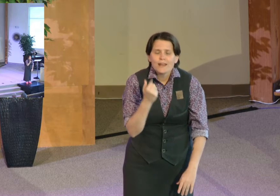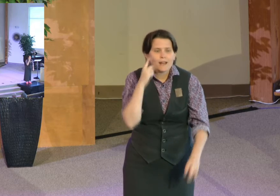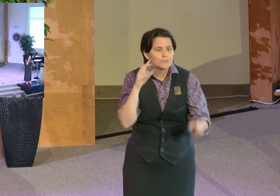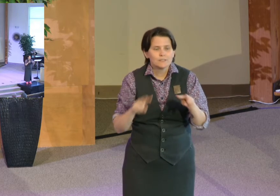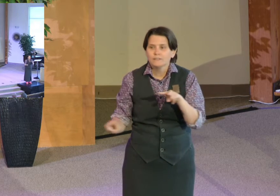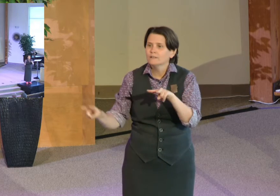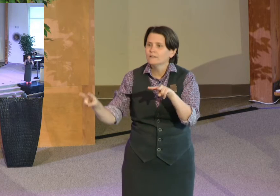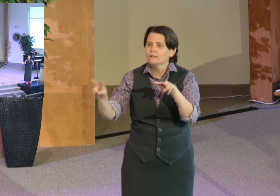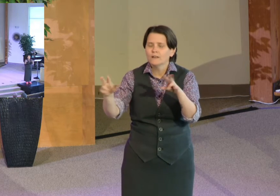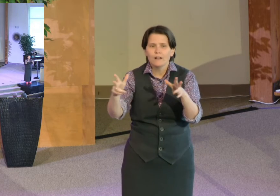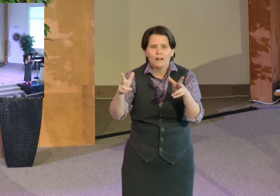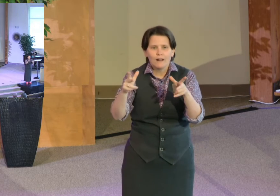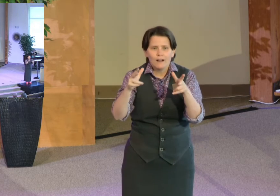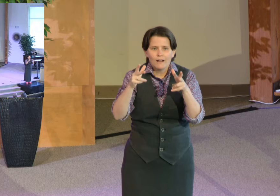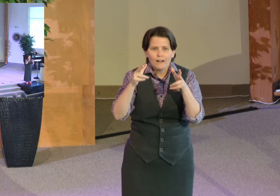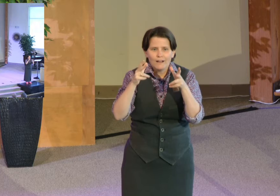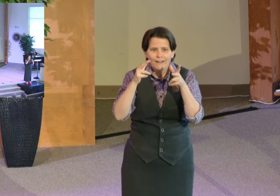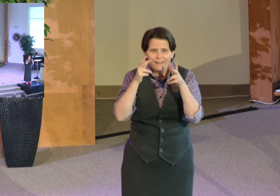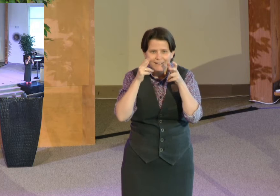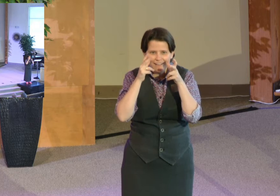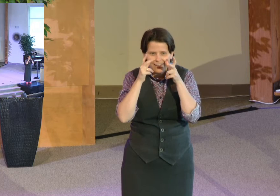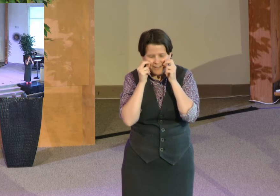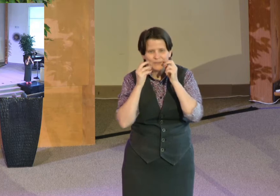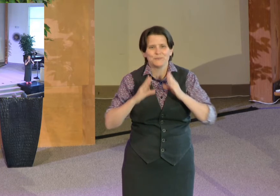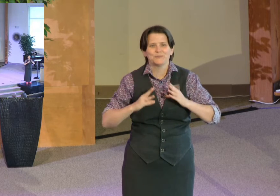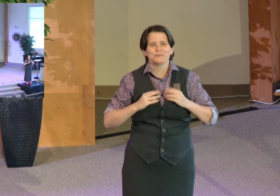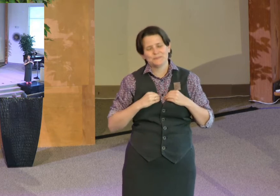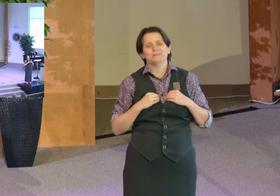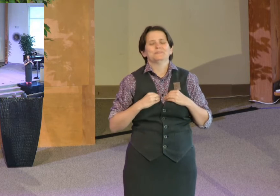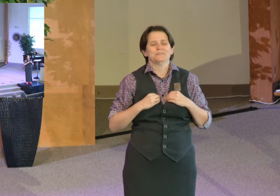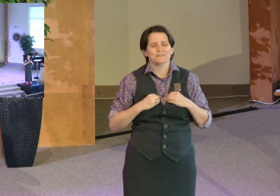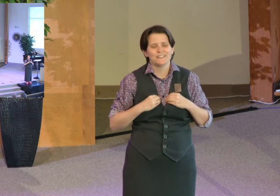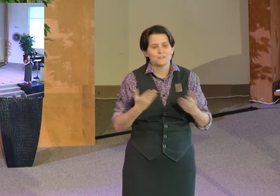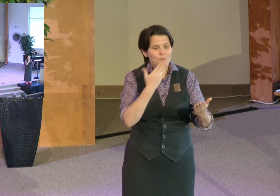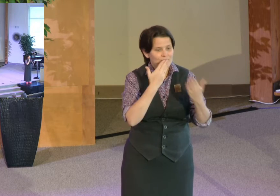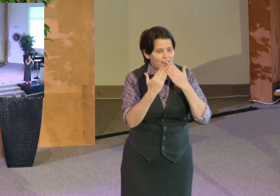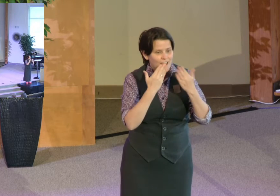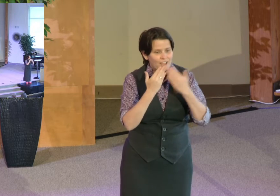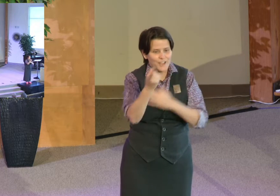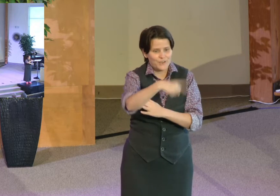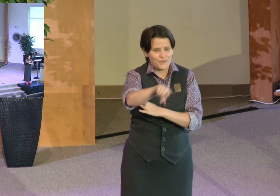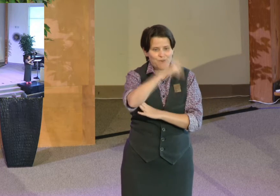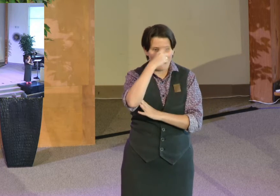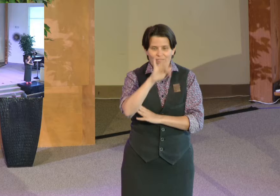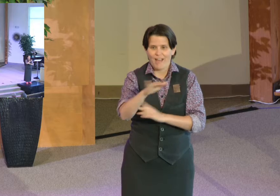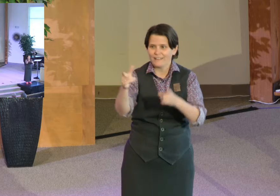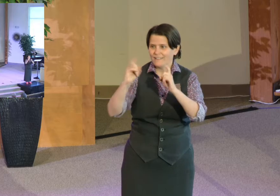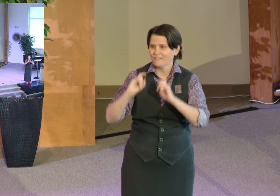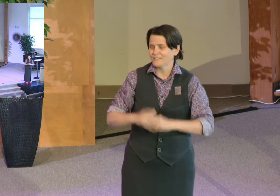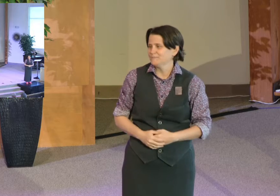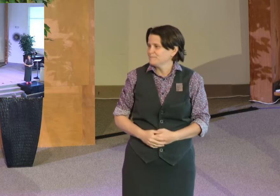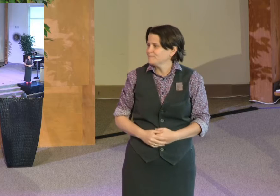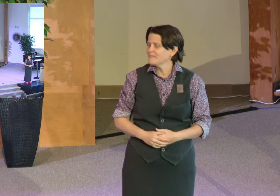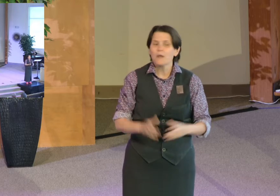So thank you for that gift. For those of you who are online, thank you for joining